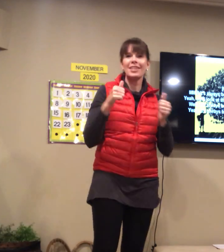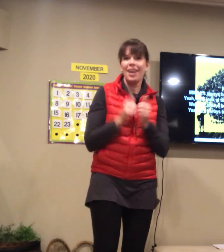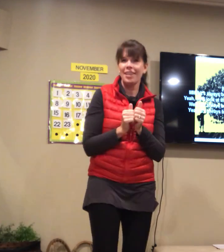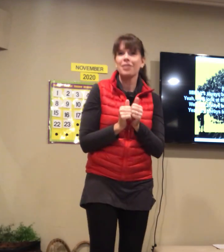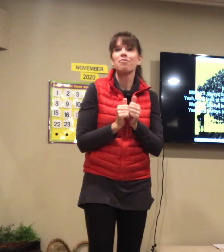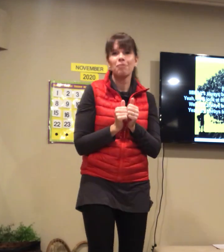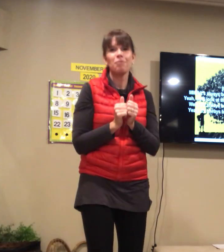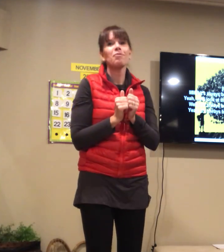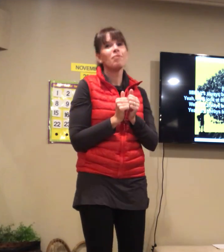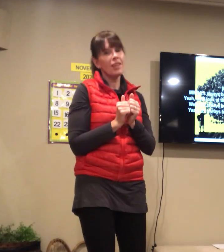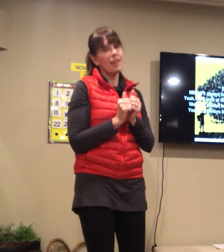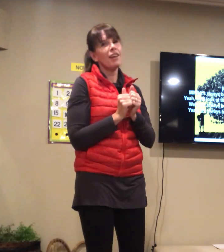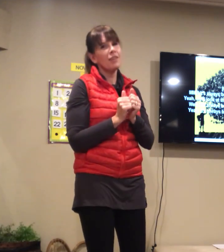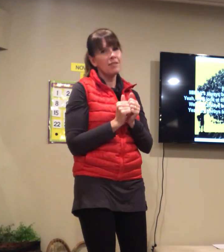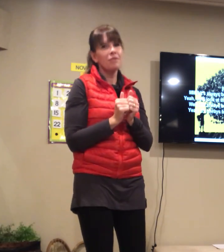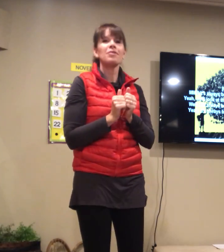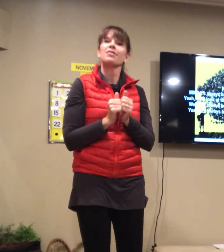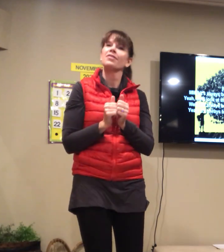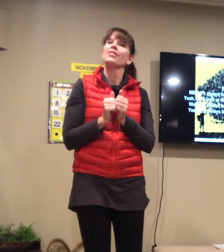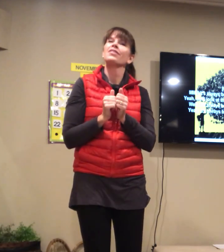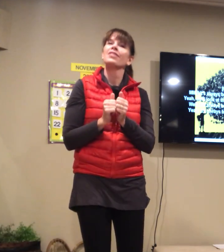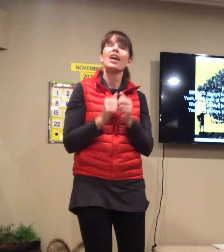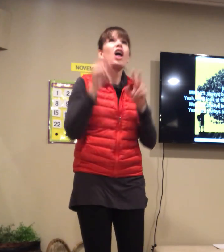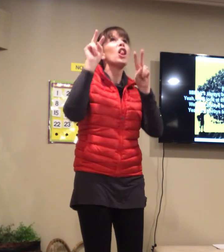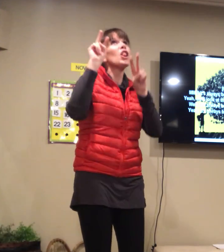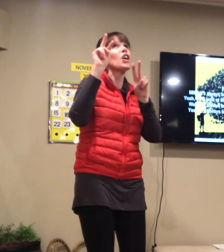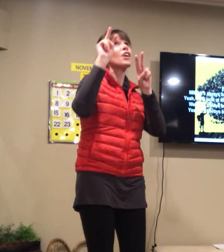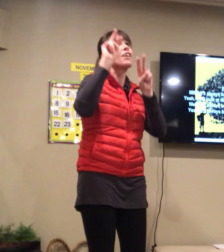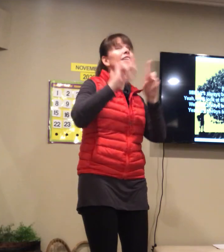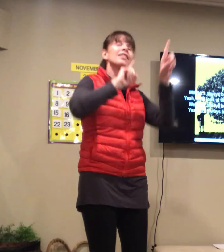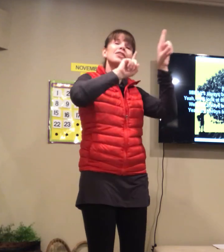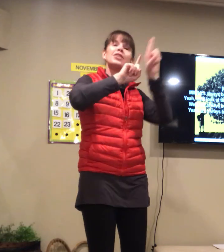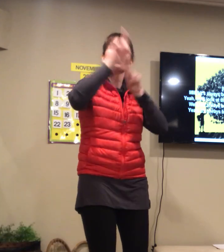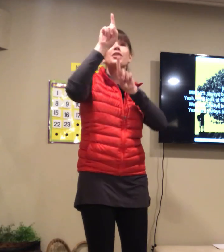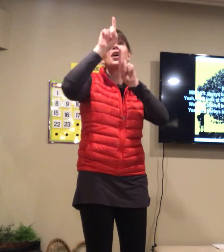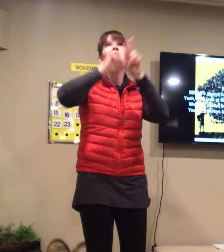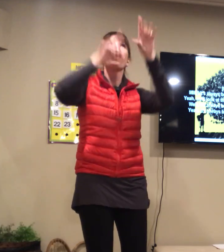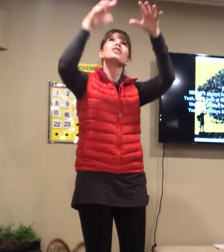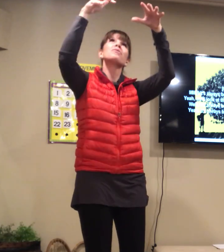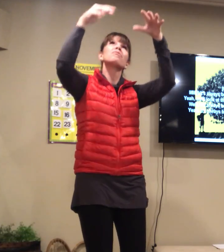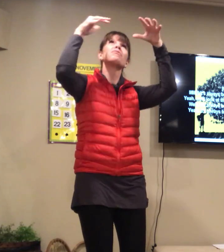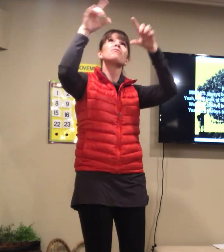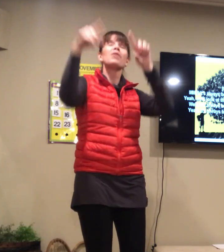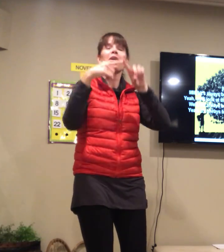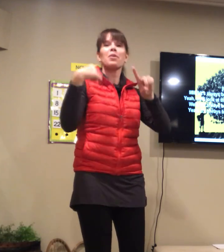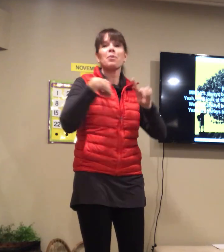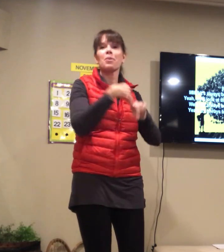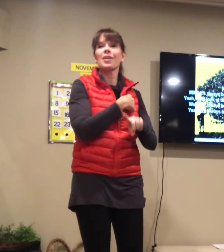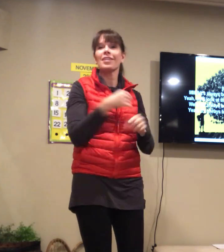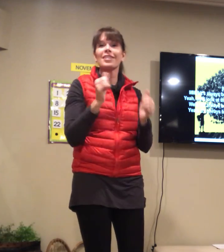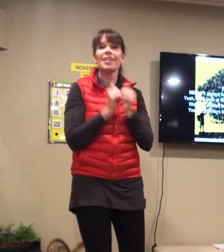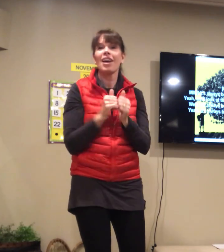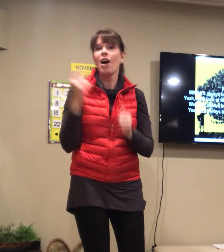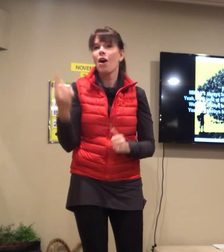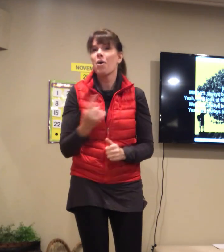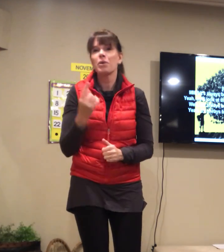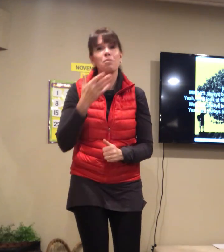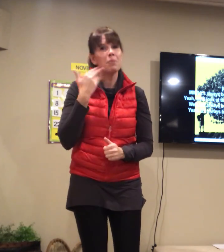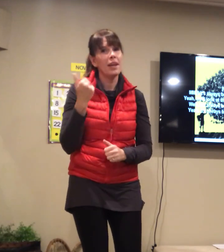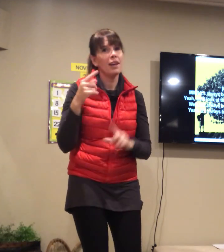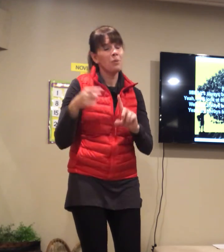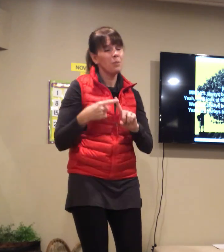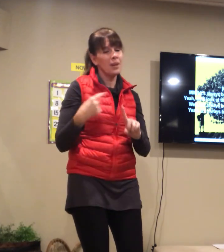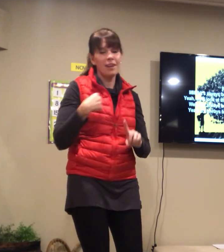together. Yeah, we'll look at them stars when we're together. Well, it's always better when